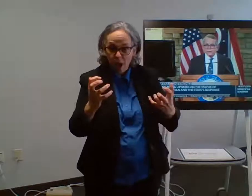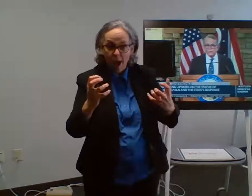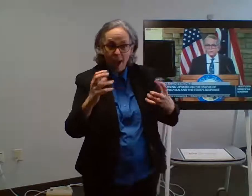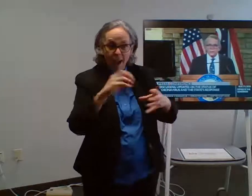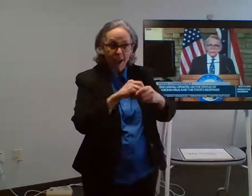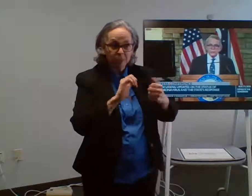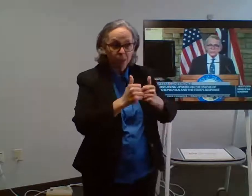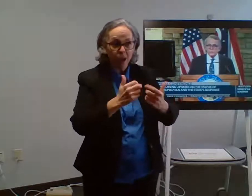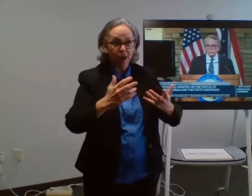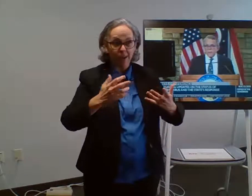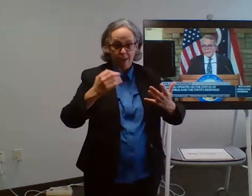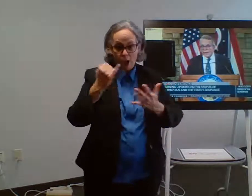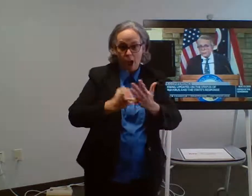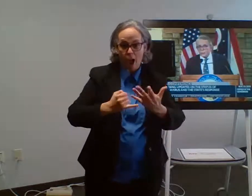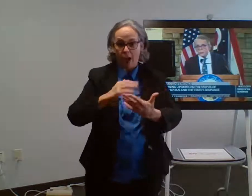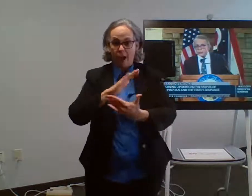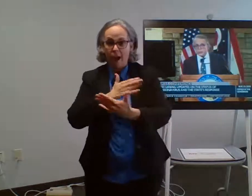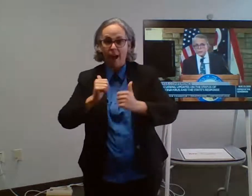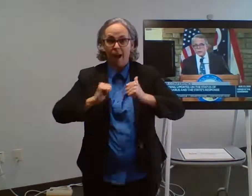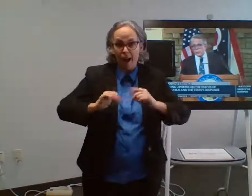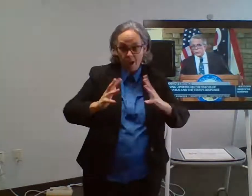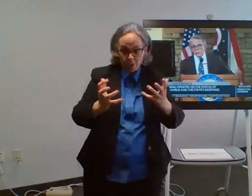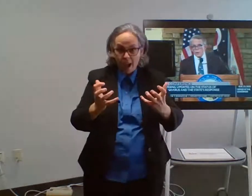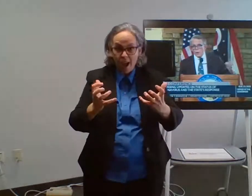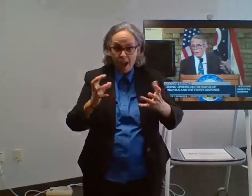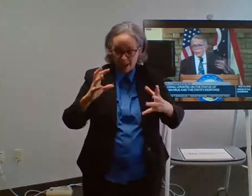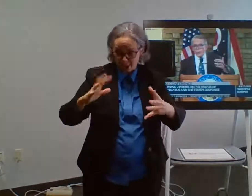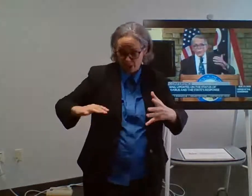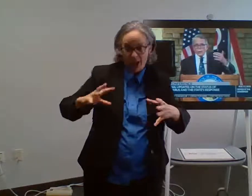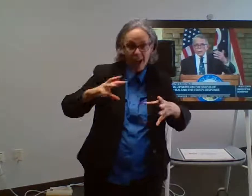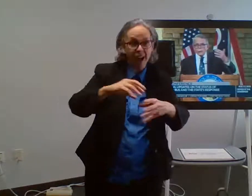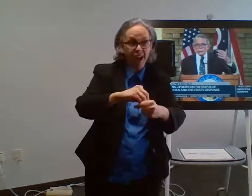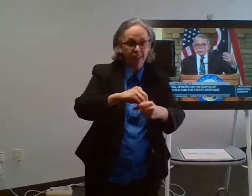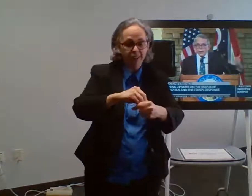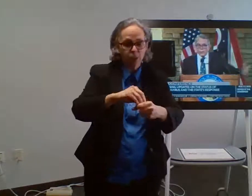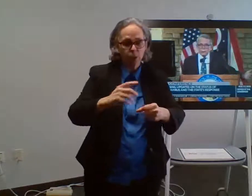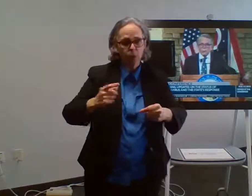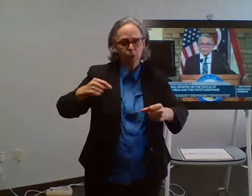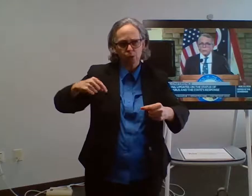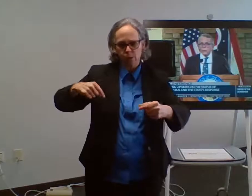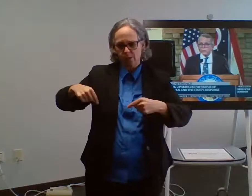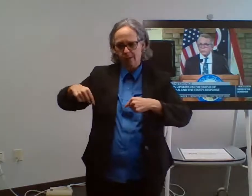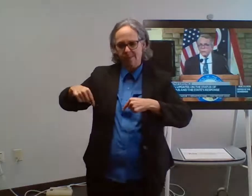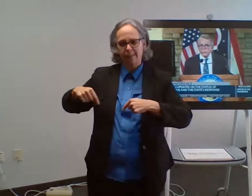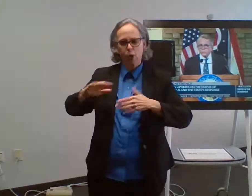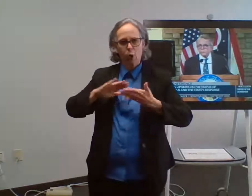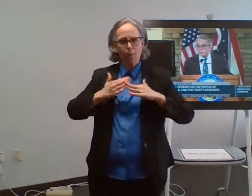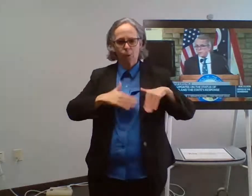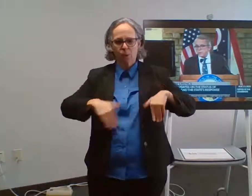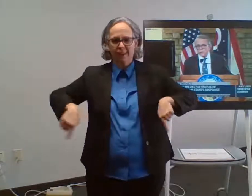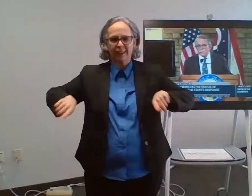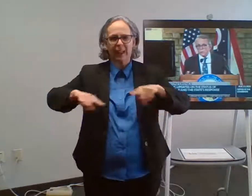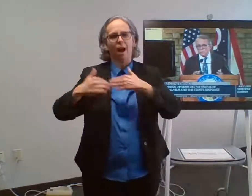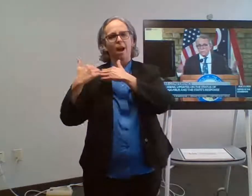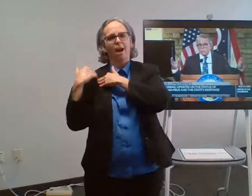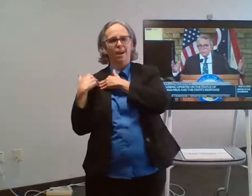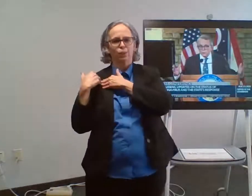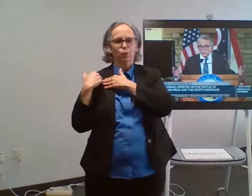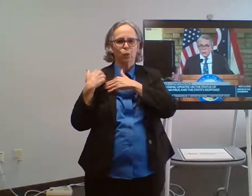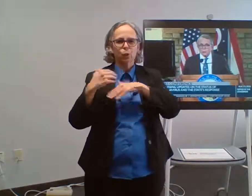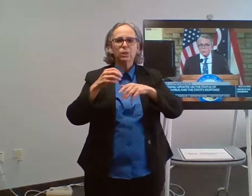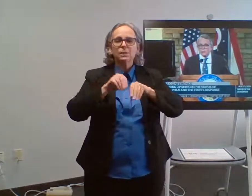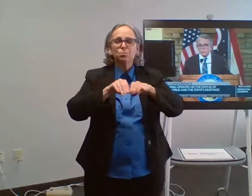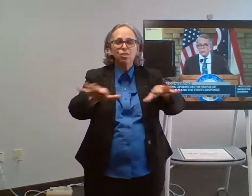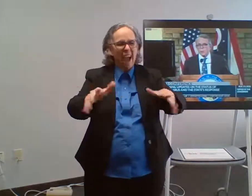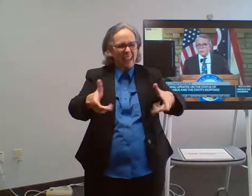extracurricular activities, whether it is band, or whether it's cheerleading, whether it is debate, whether it is speech, whatever